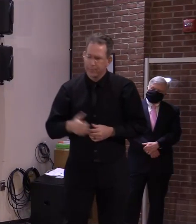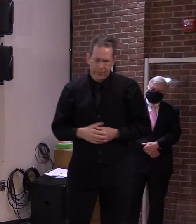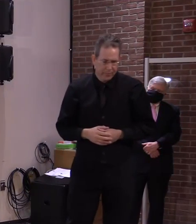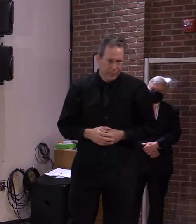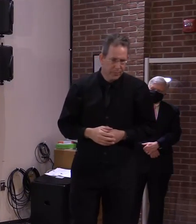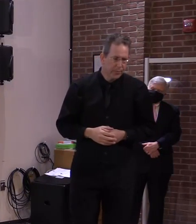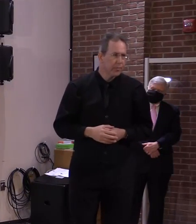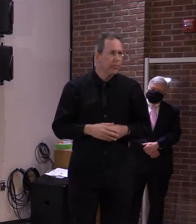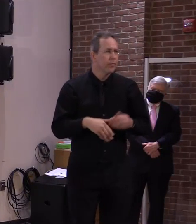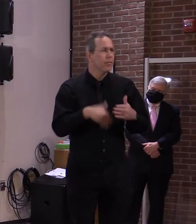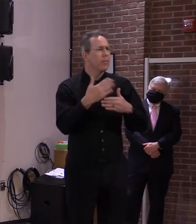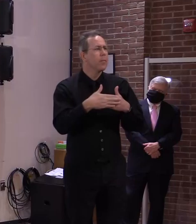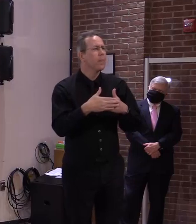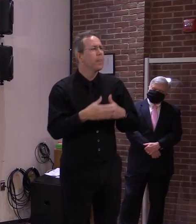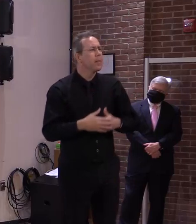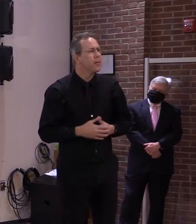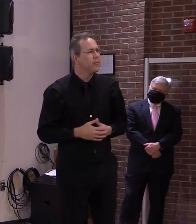Wilson, the AP.